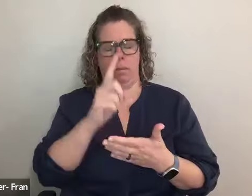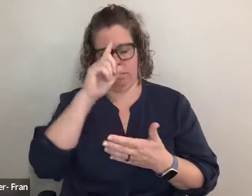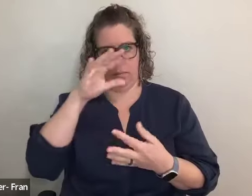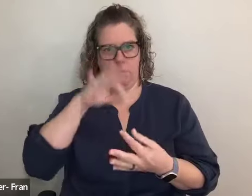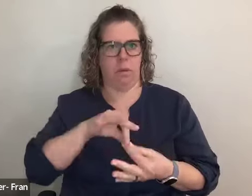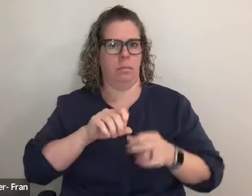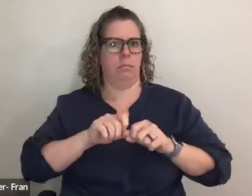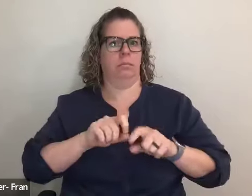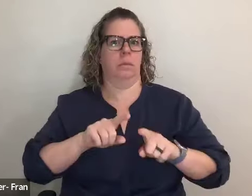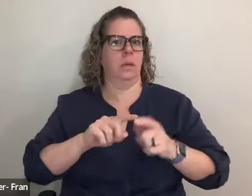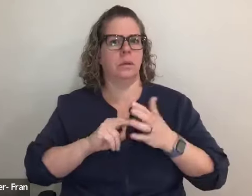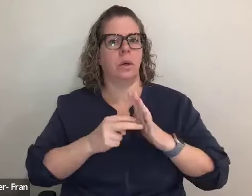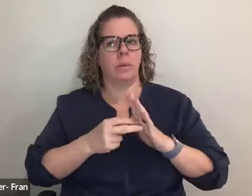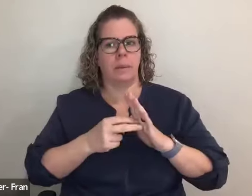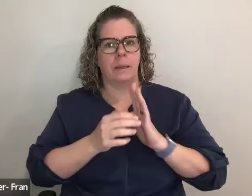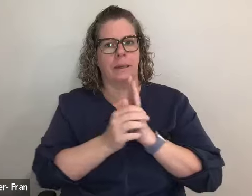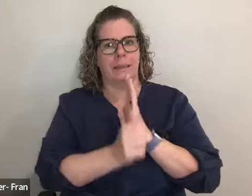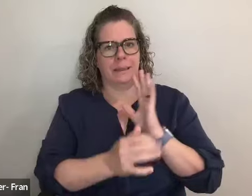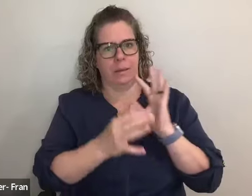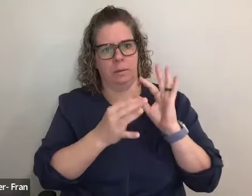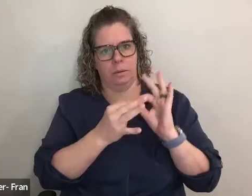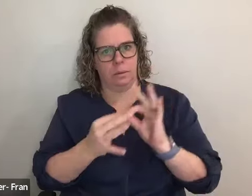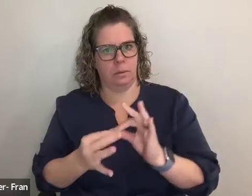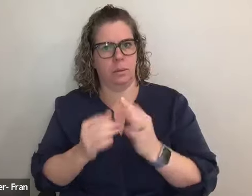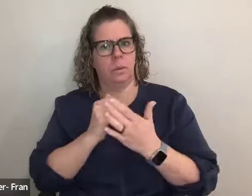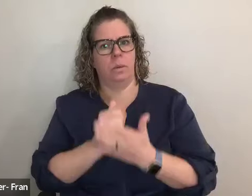to link the skills together.